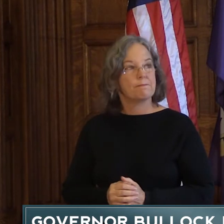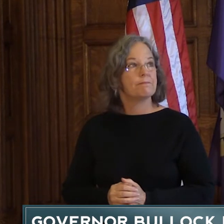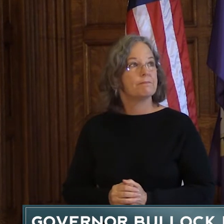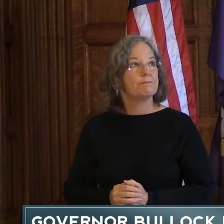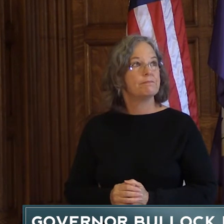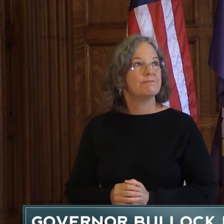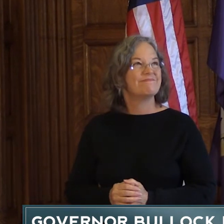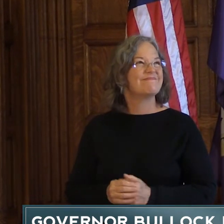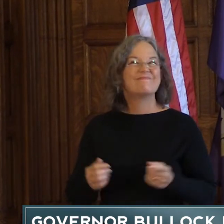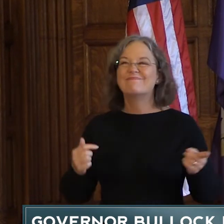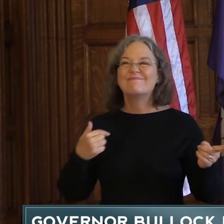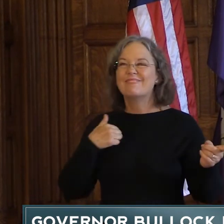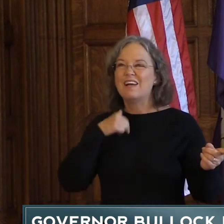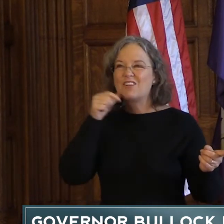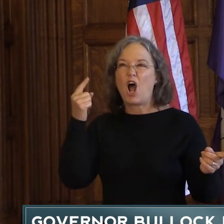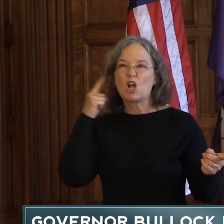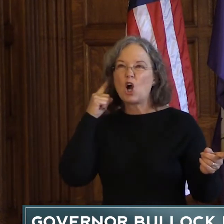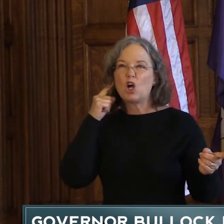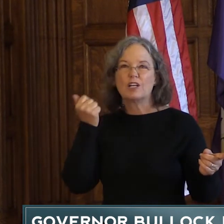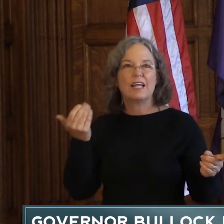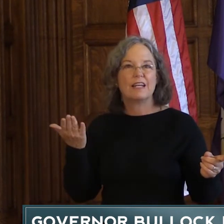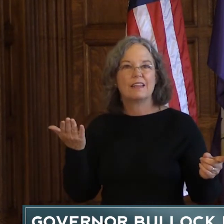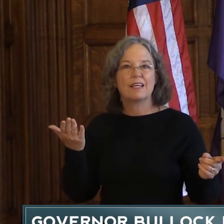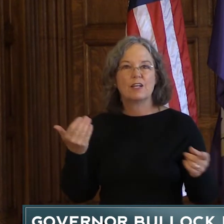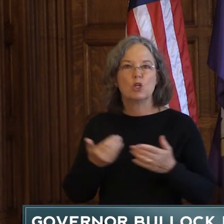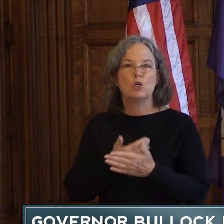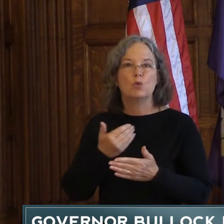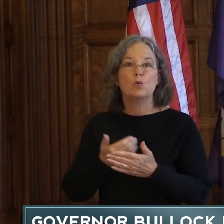I haven't had an update. Jim, do you have any update?